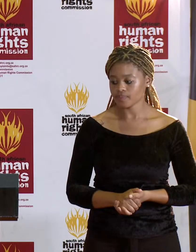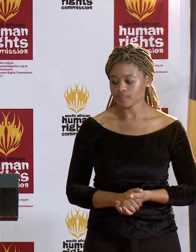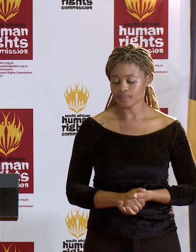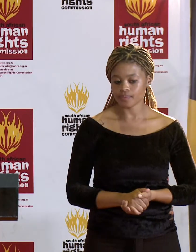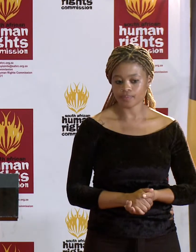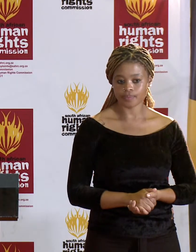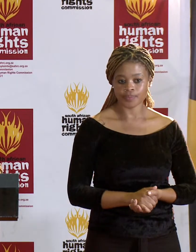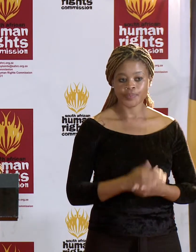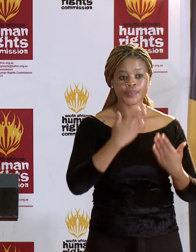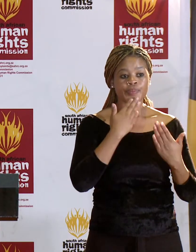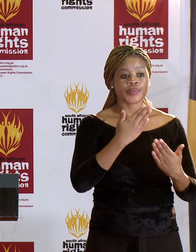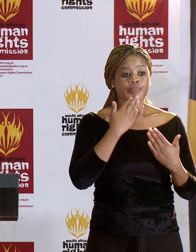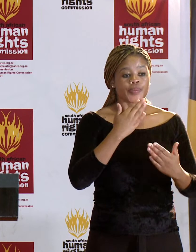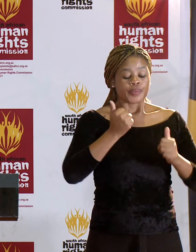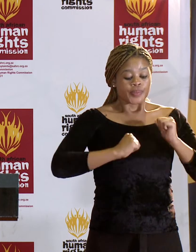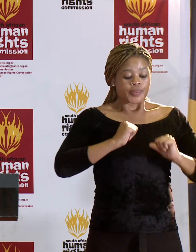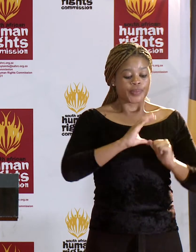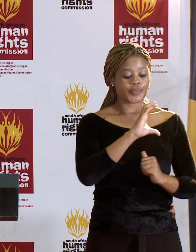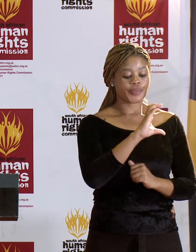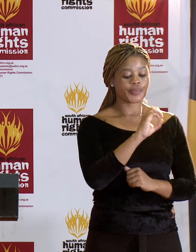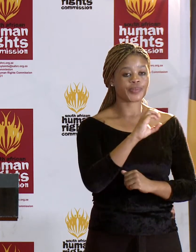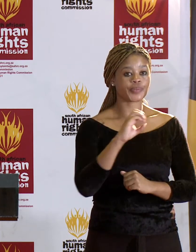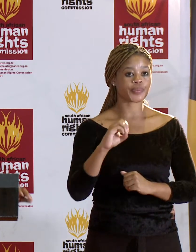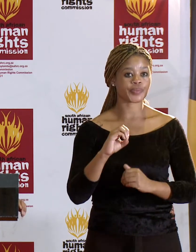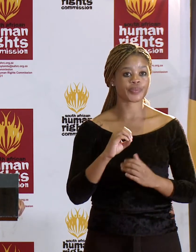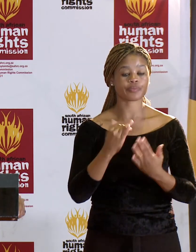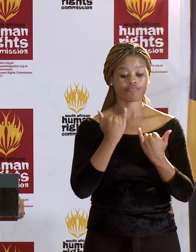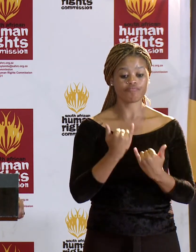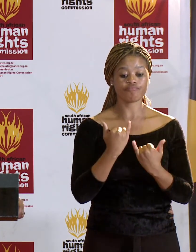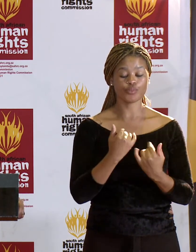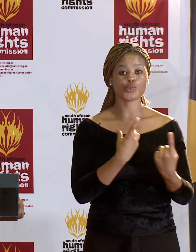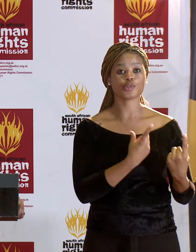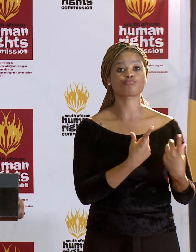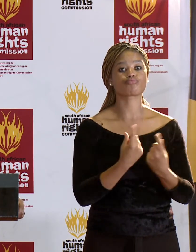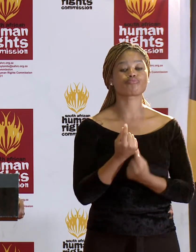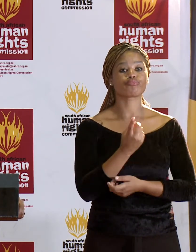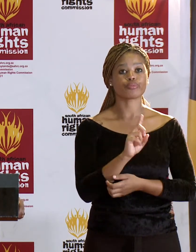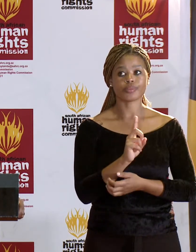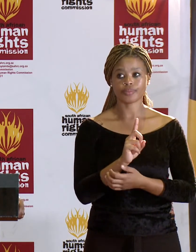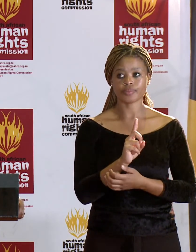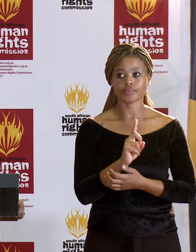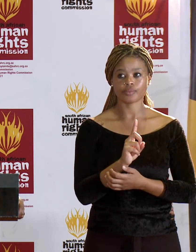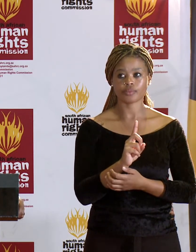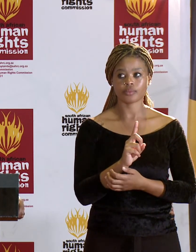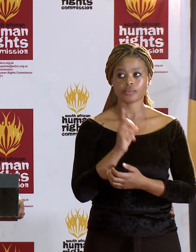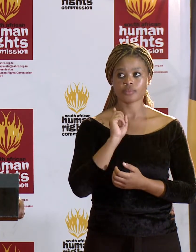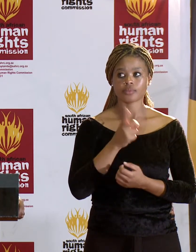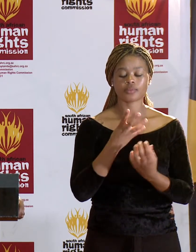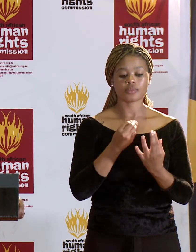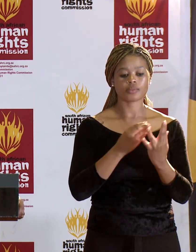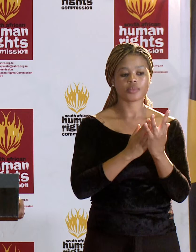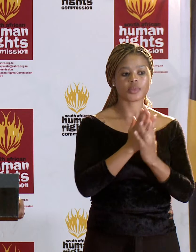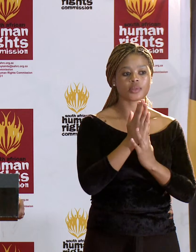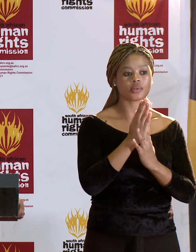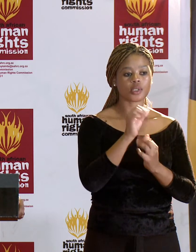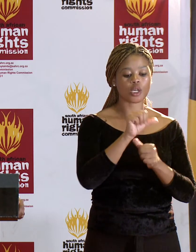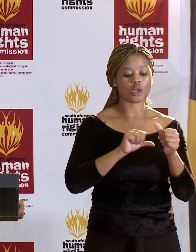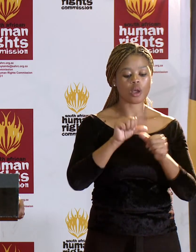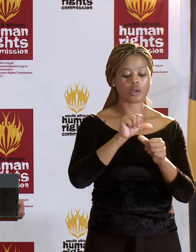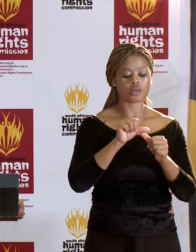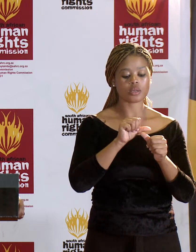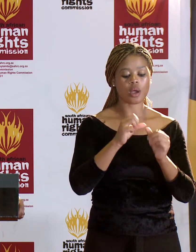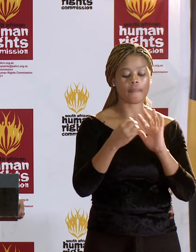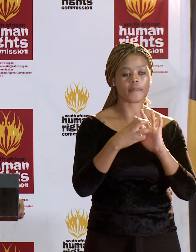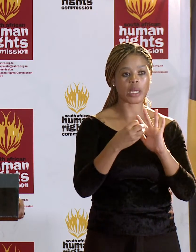Thank you, Acting COO. So what we've done is, in order to access the social media